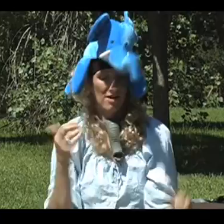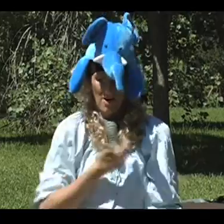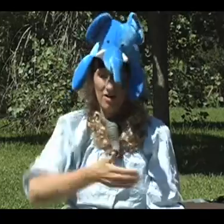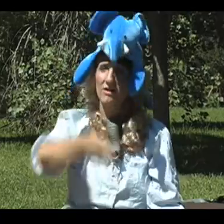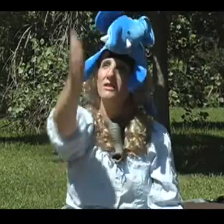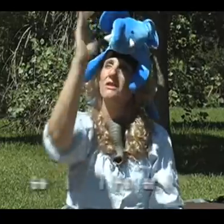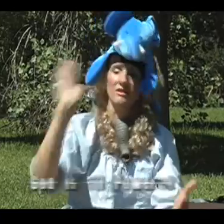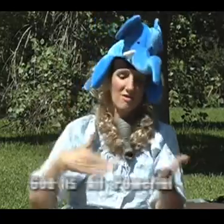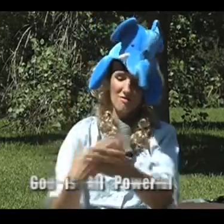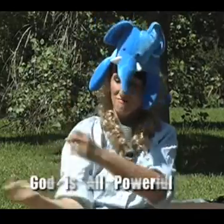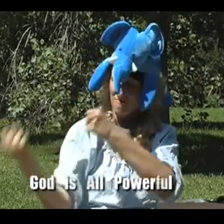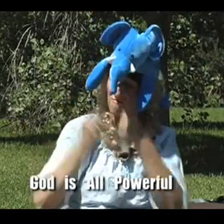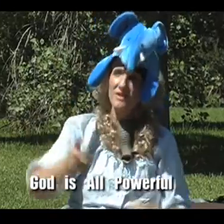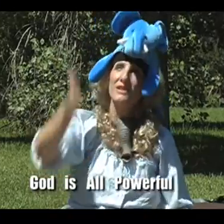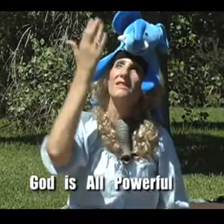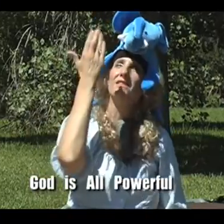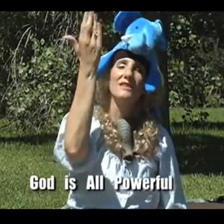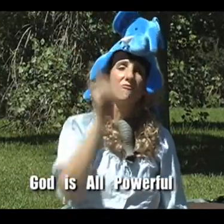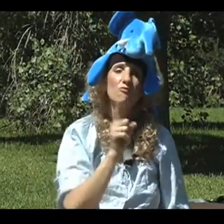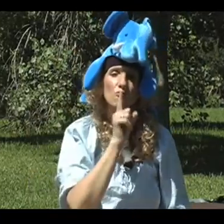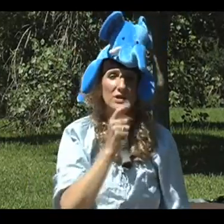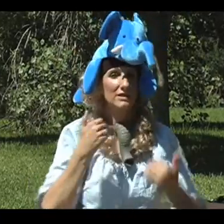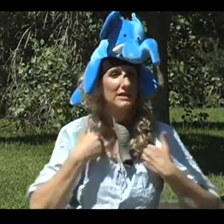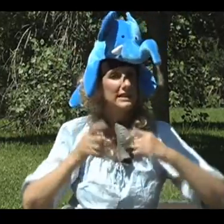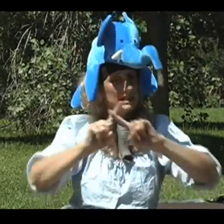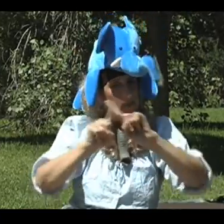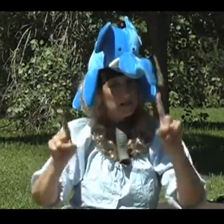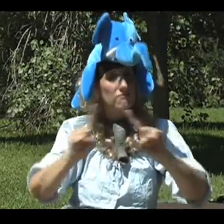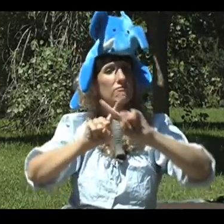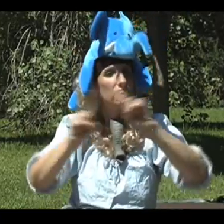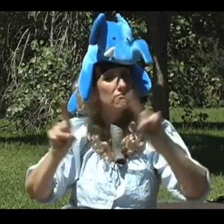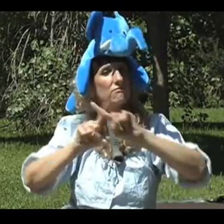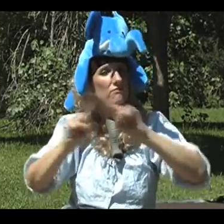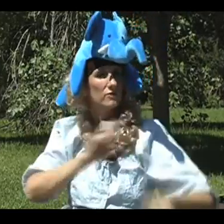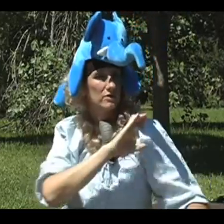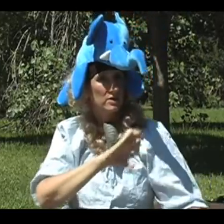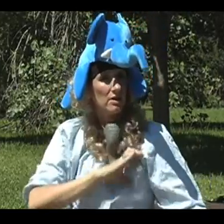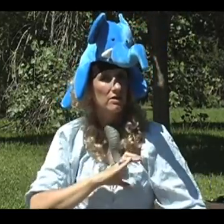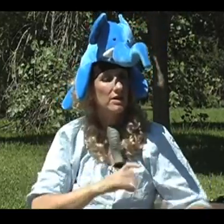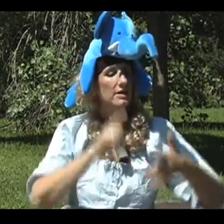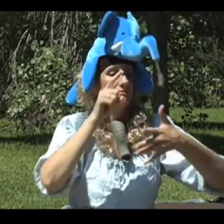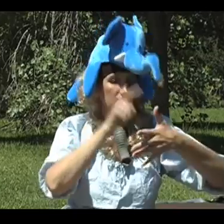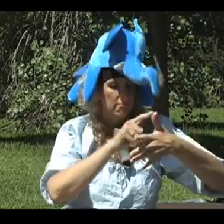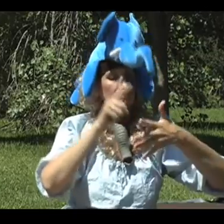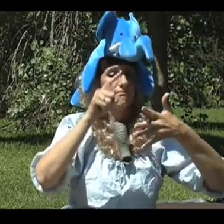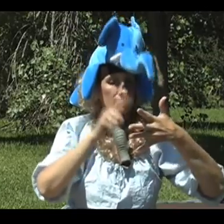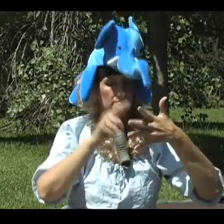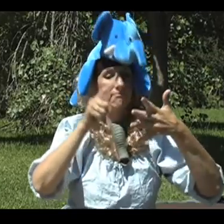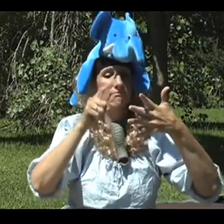parts. Well, our God is all powerful. He truly has many different characteristics. And we can list them